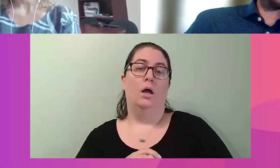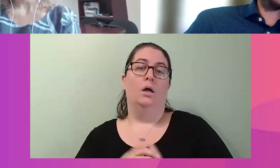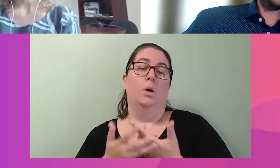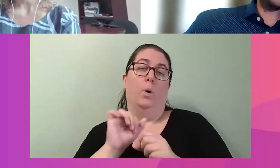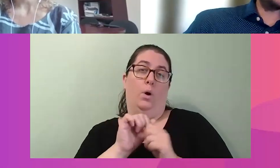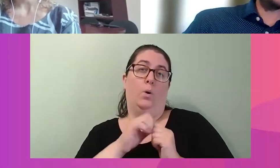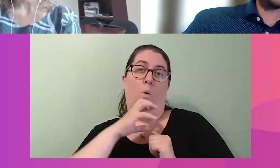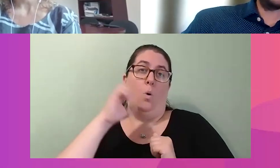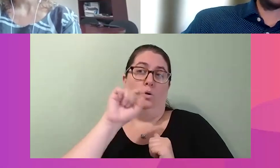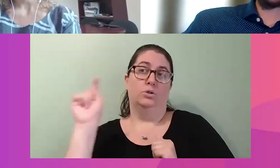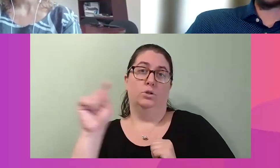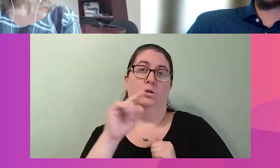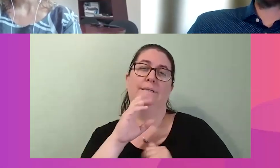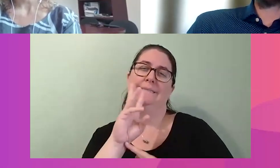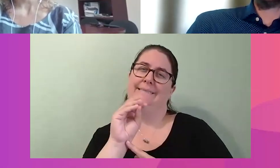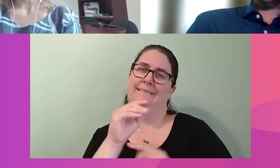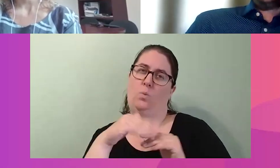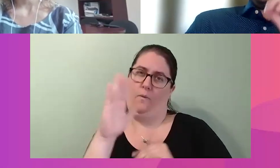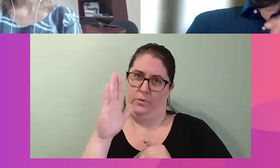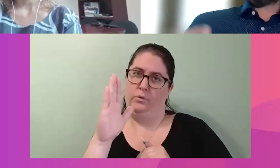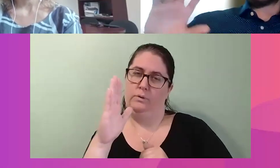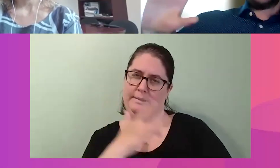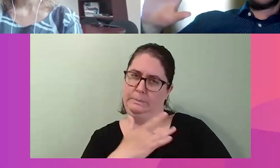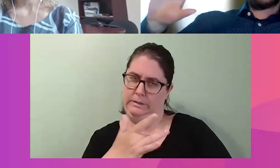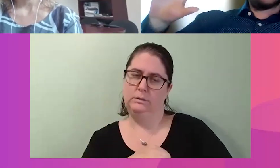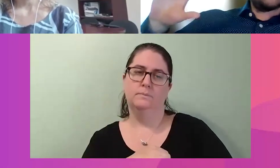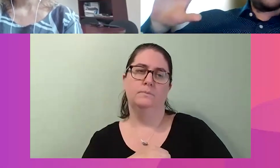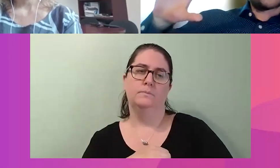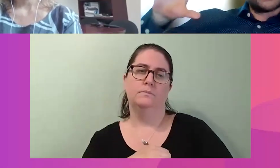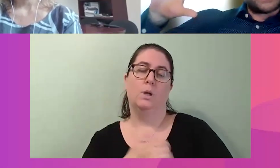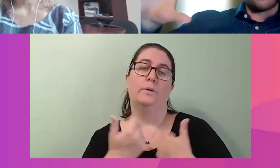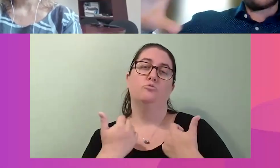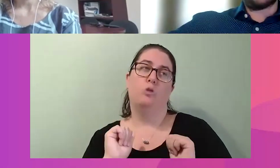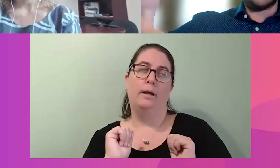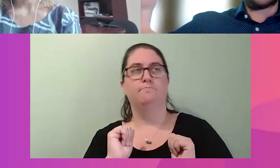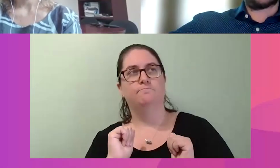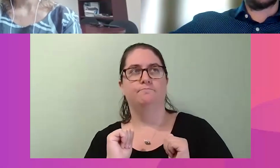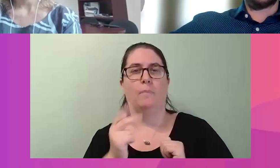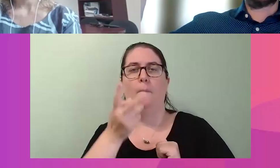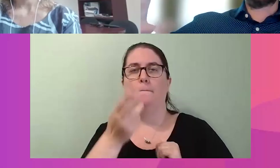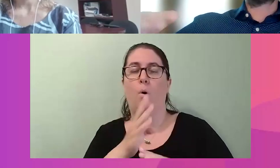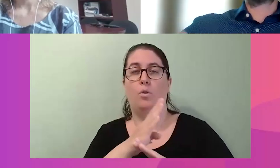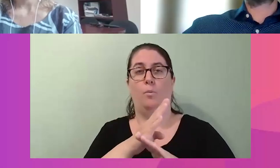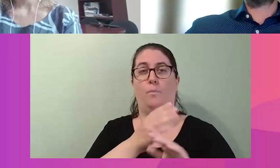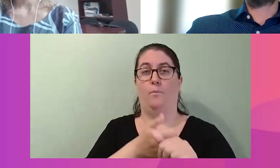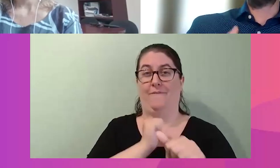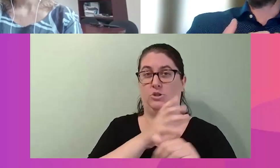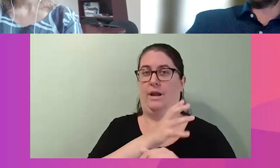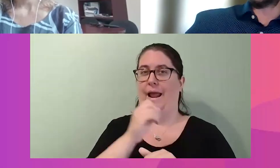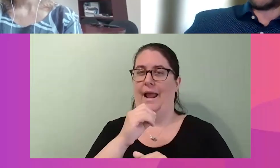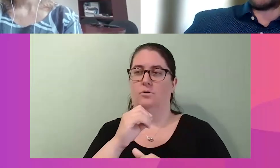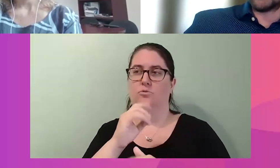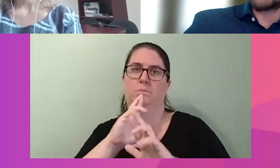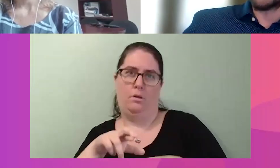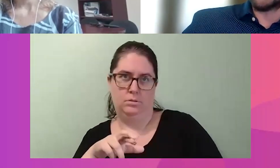with older adults who are age 60 years or older, and then we try to take both a prevention and a response role. So we work with cases